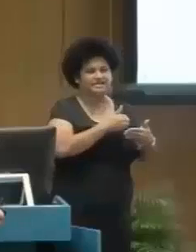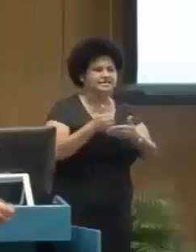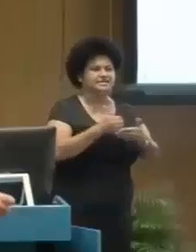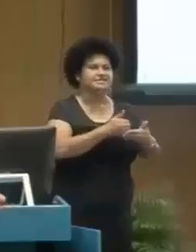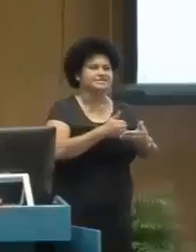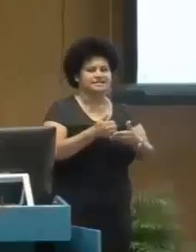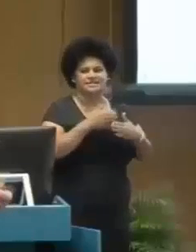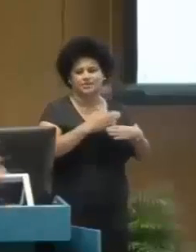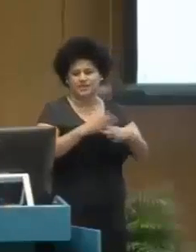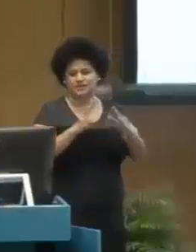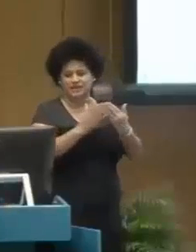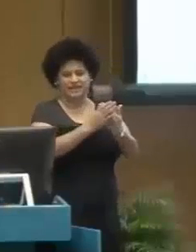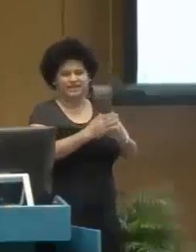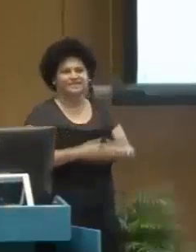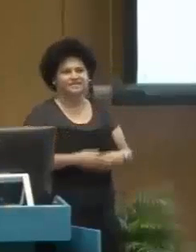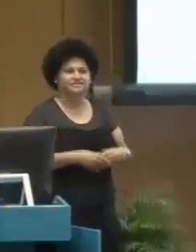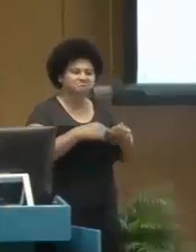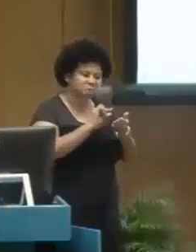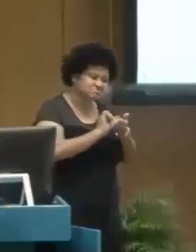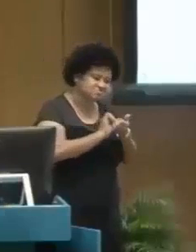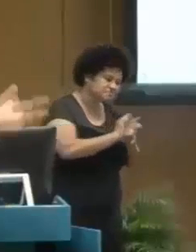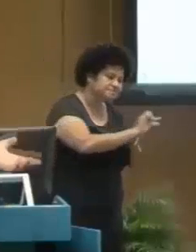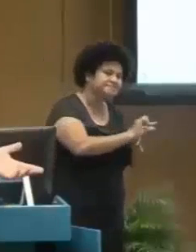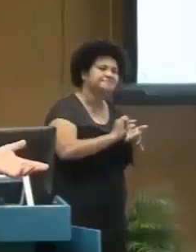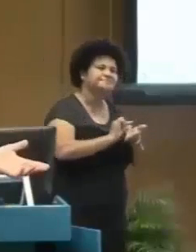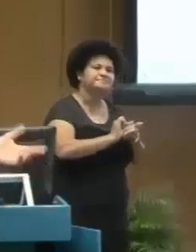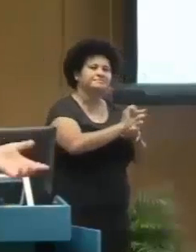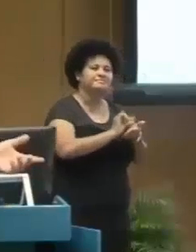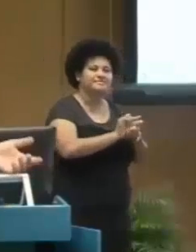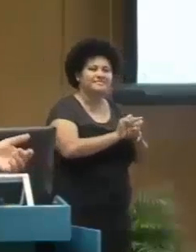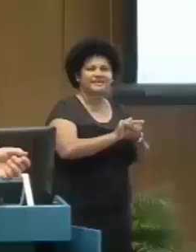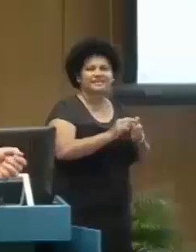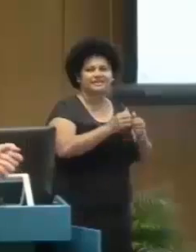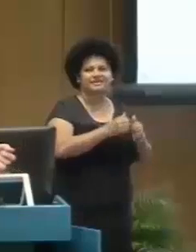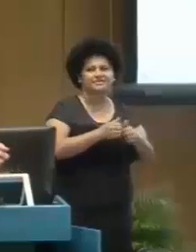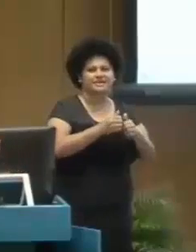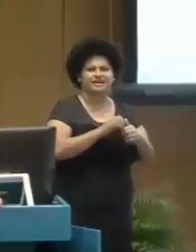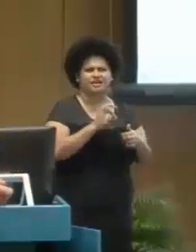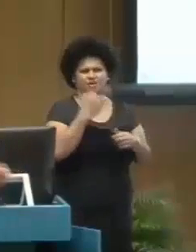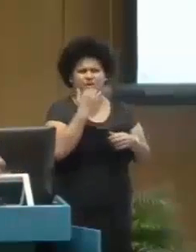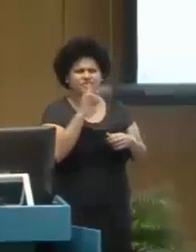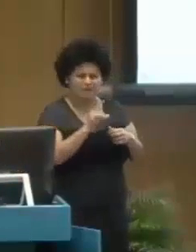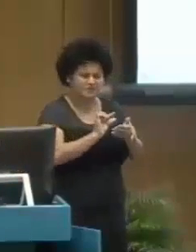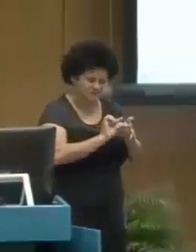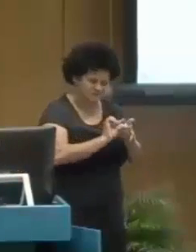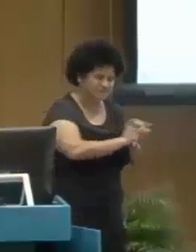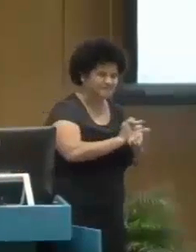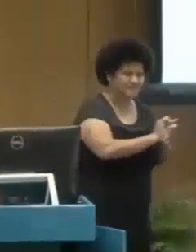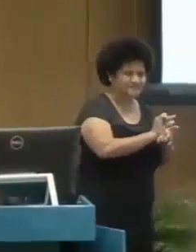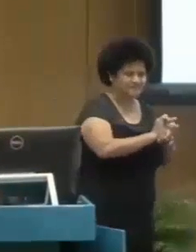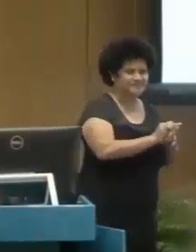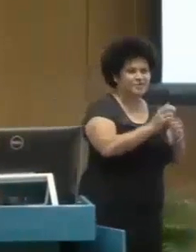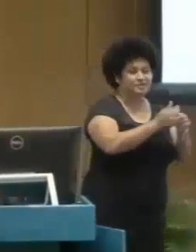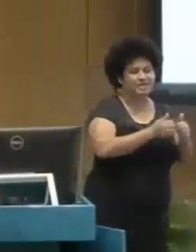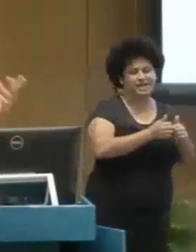program. We pay the students. We don't pay much at all, I'd have to say. But they